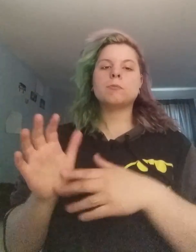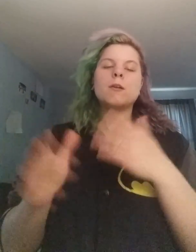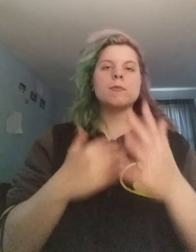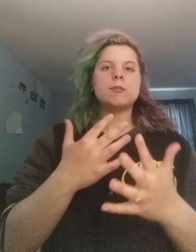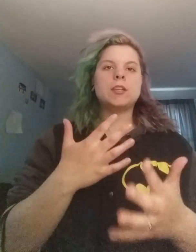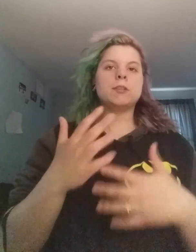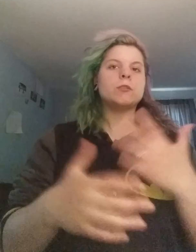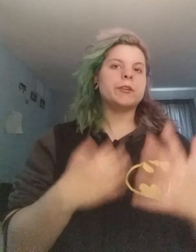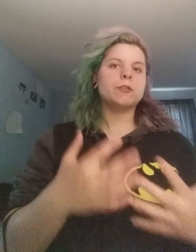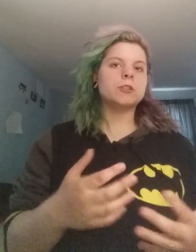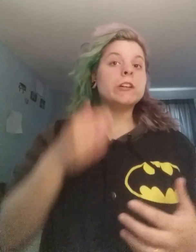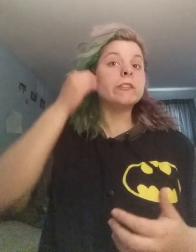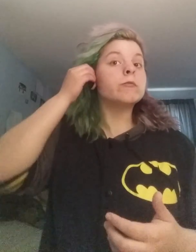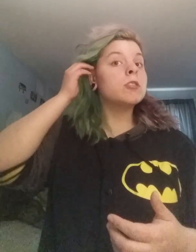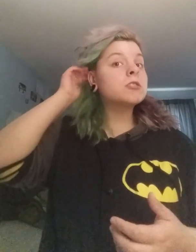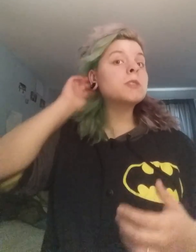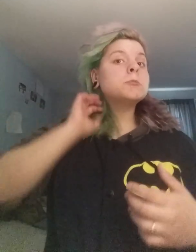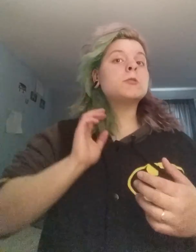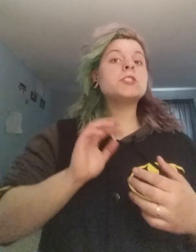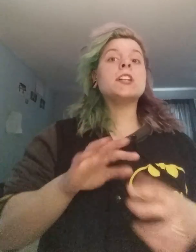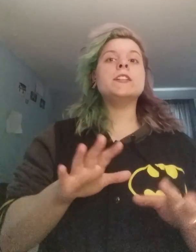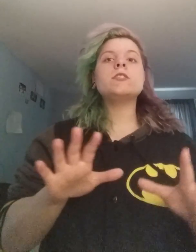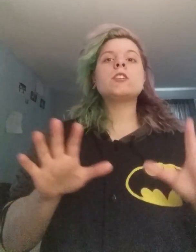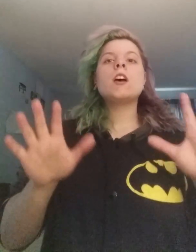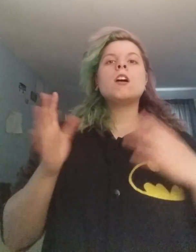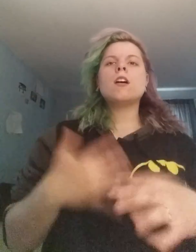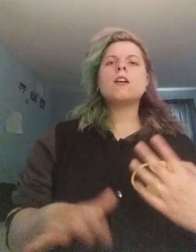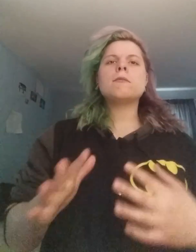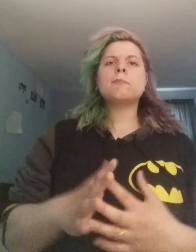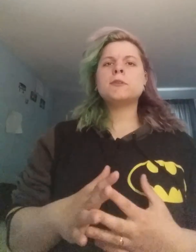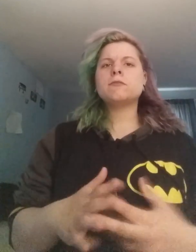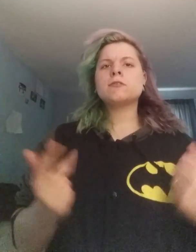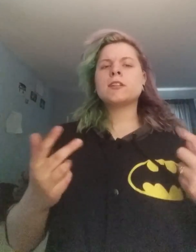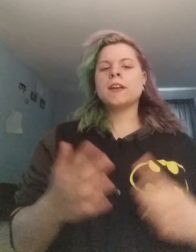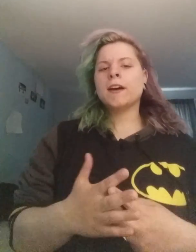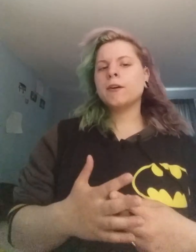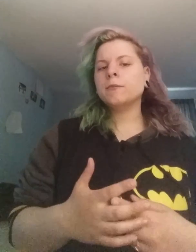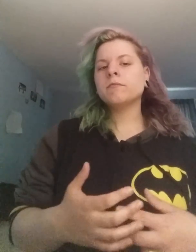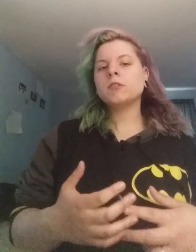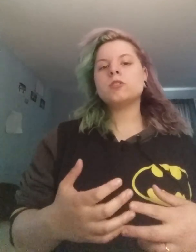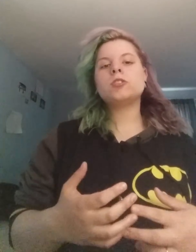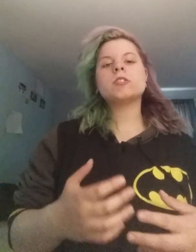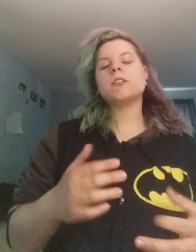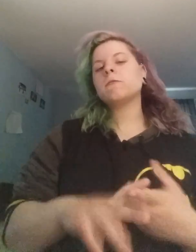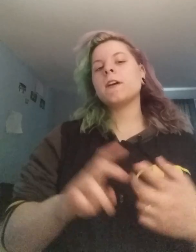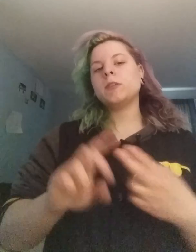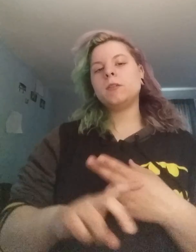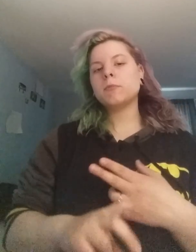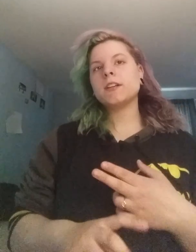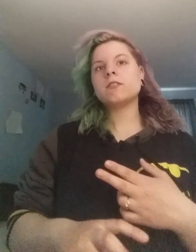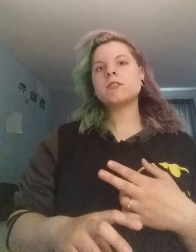i'll probably be going over a couple more signs uh but for right now it's just like family and pets